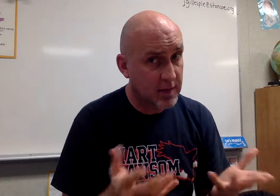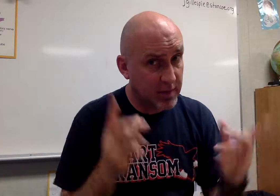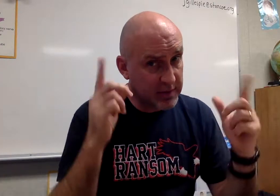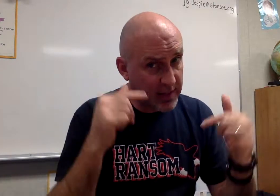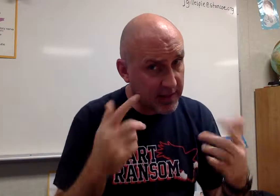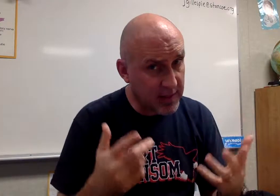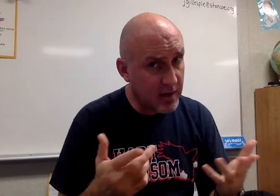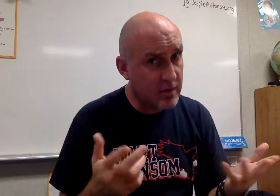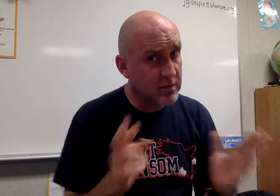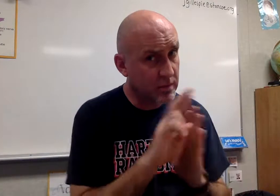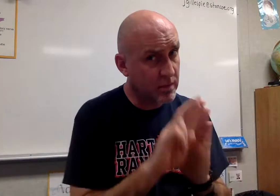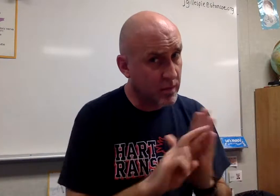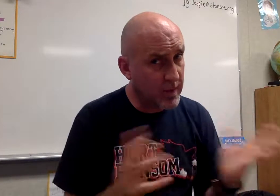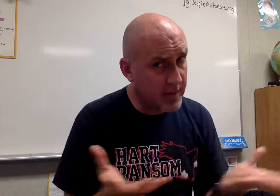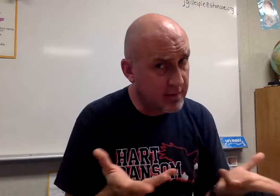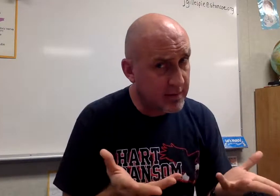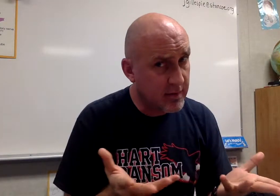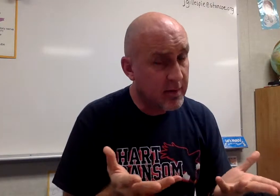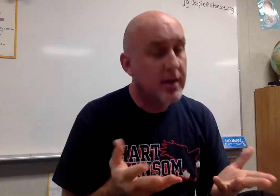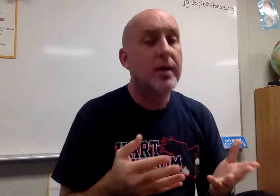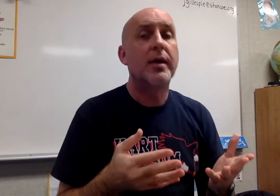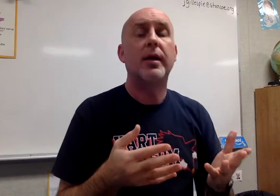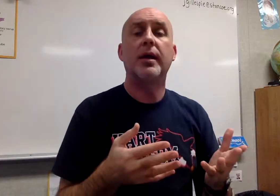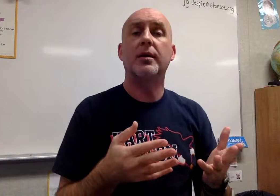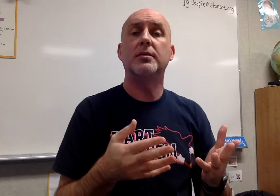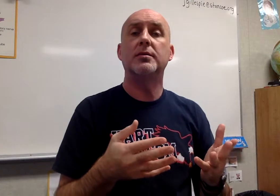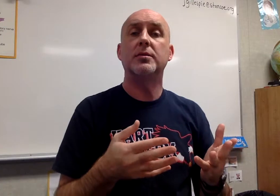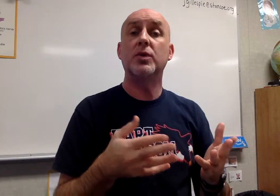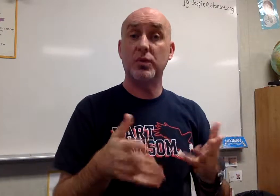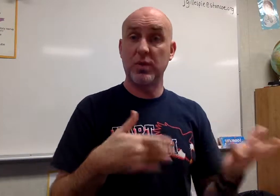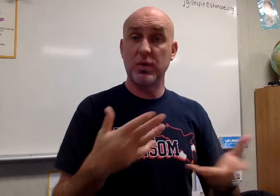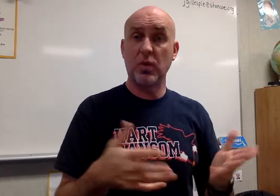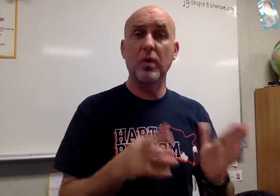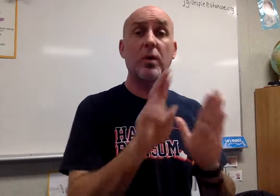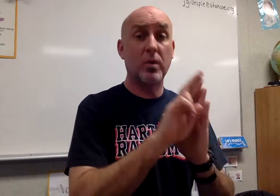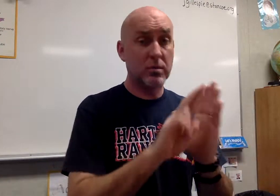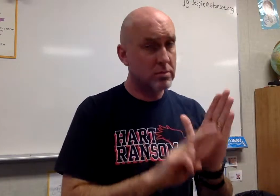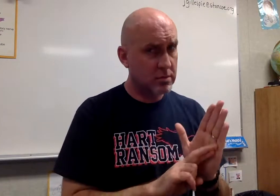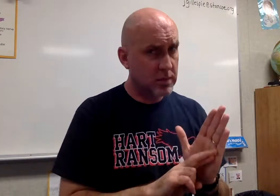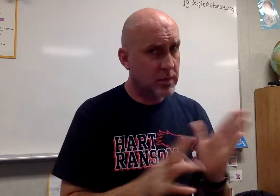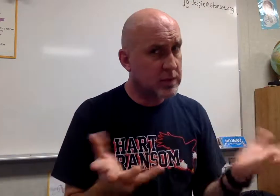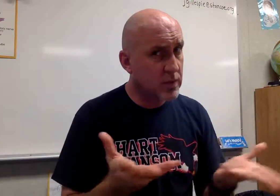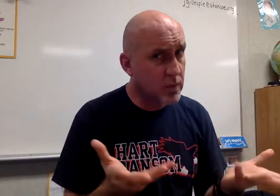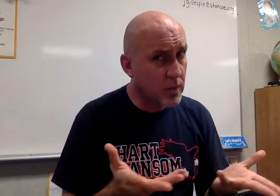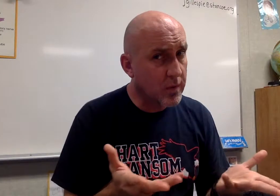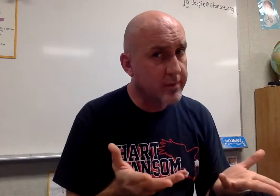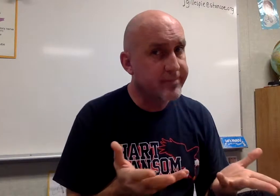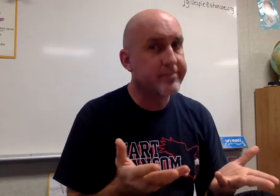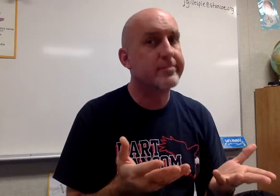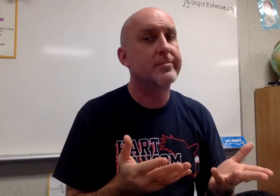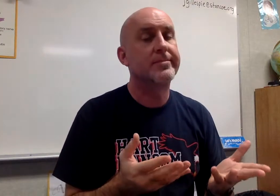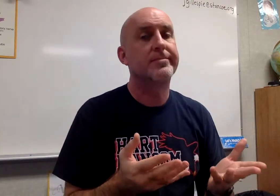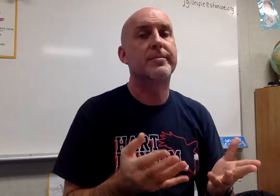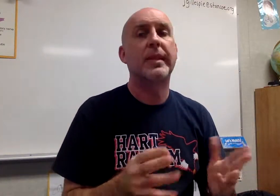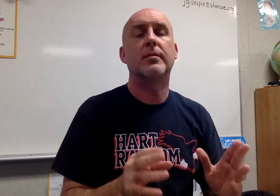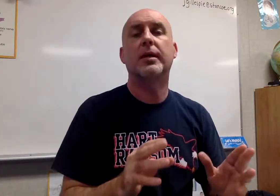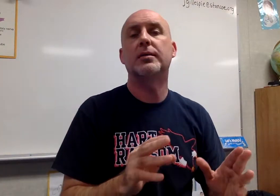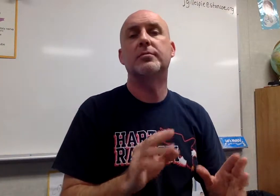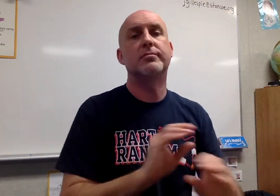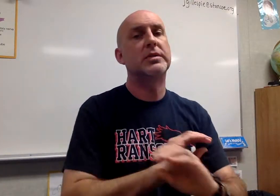Eyebrows kind of down, rule what? And you can use the rhetorical. What's the rule? Like, you can